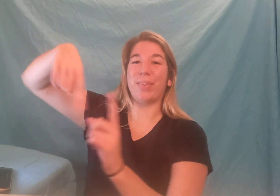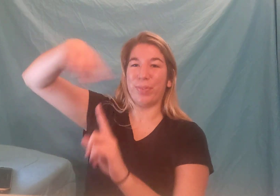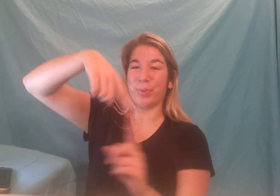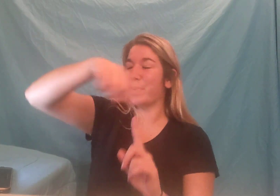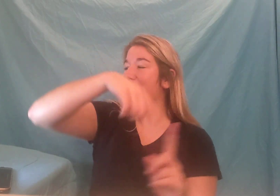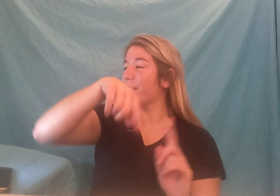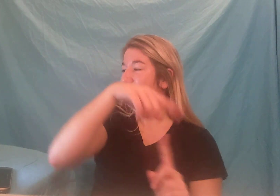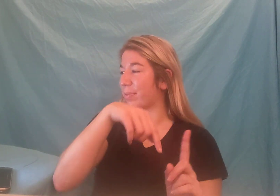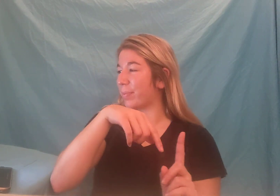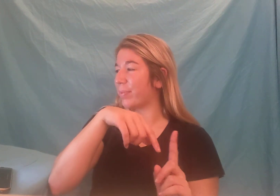typhoons,